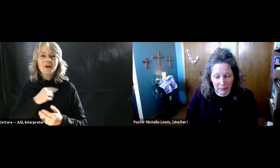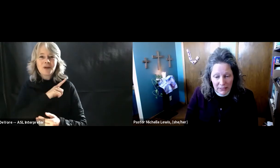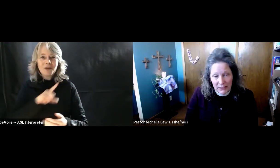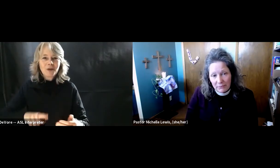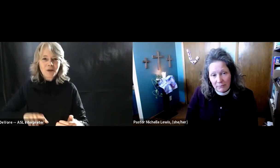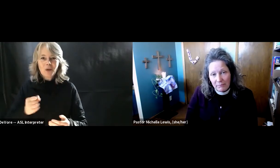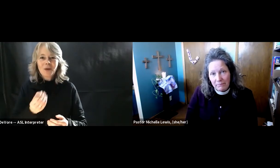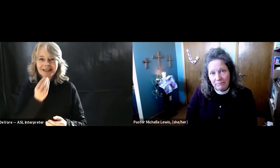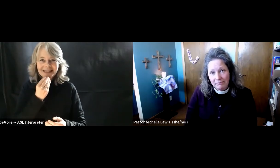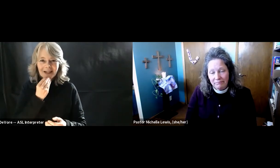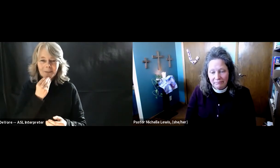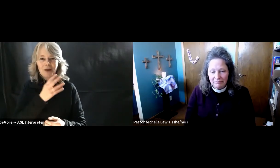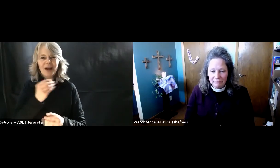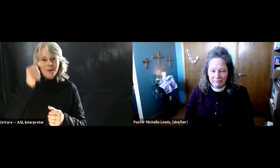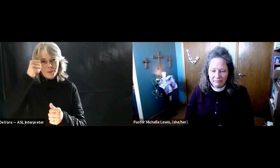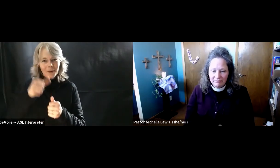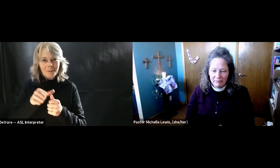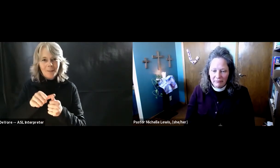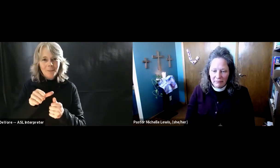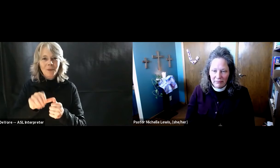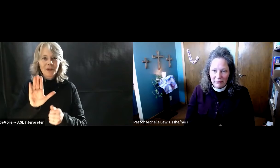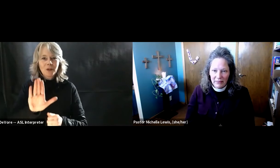your baptism.